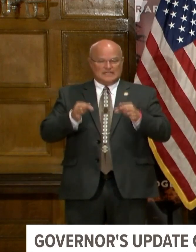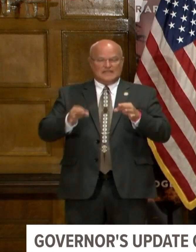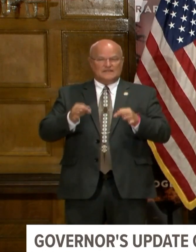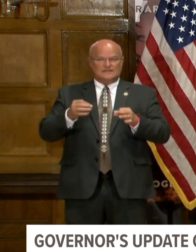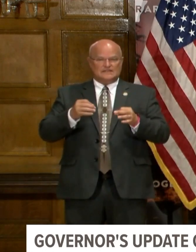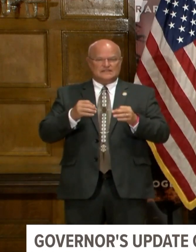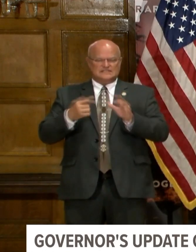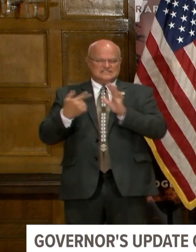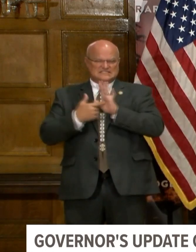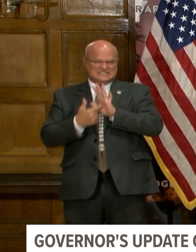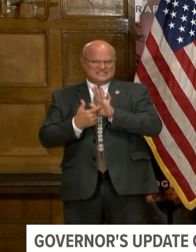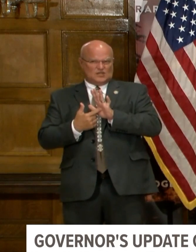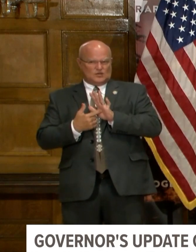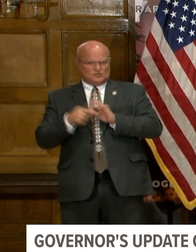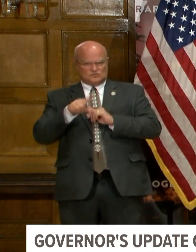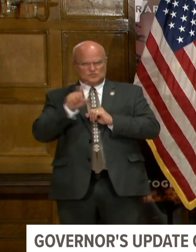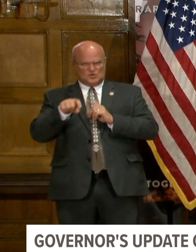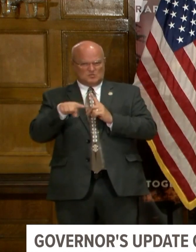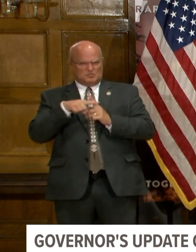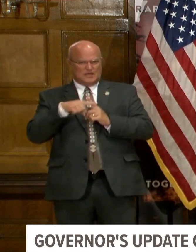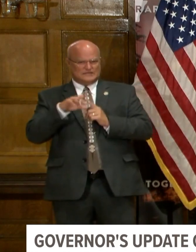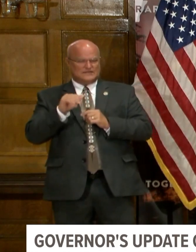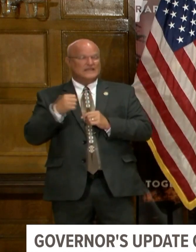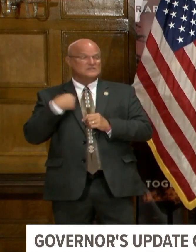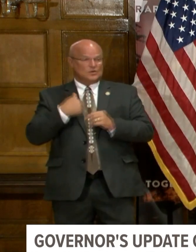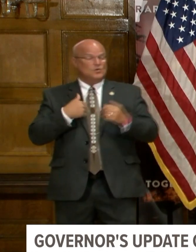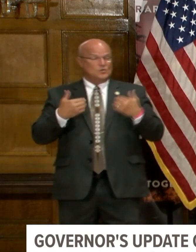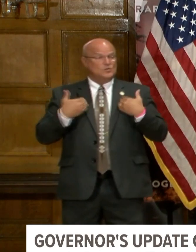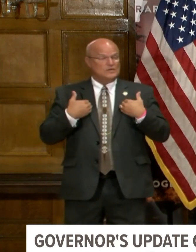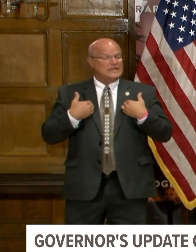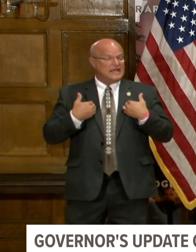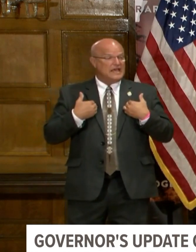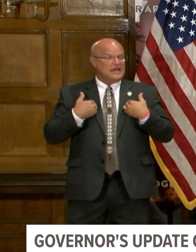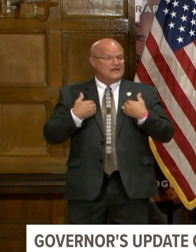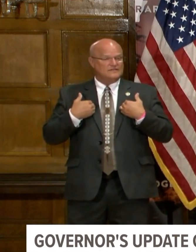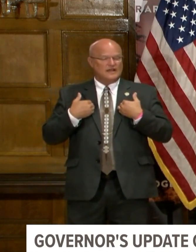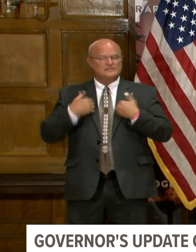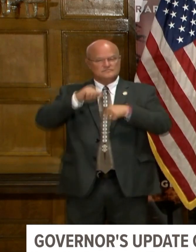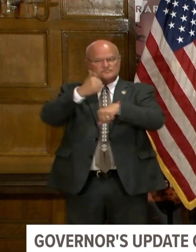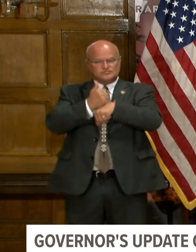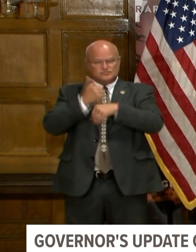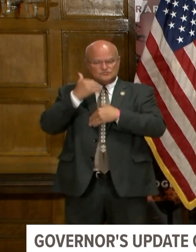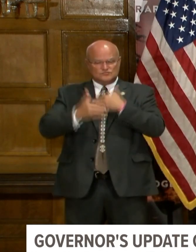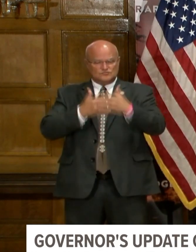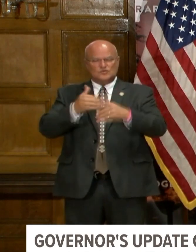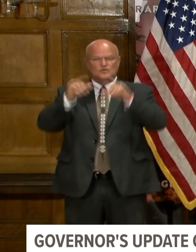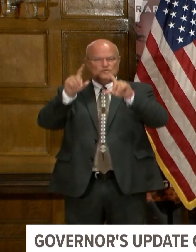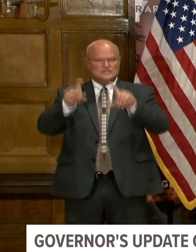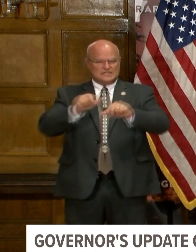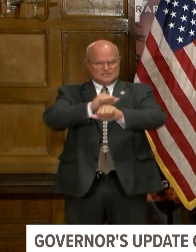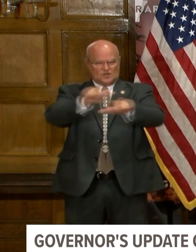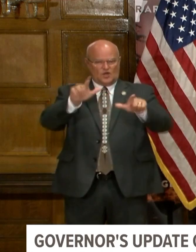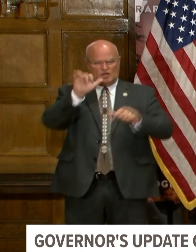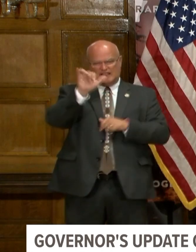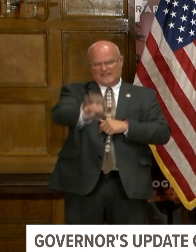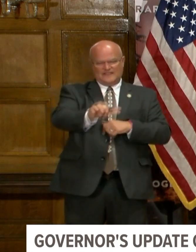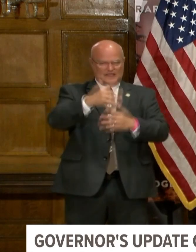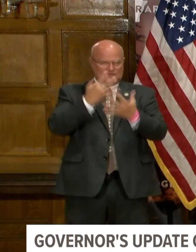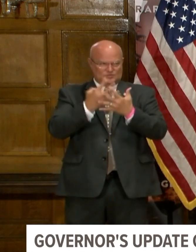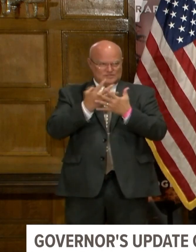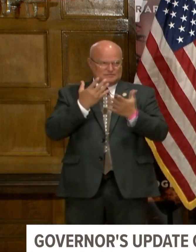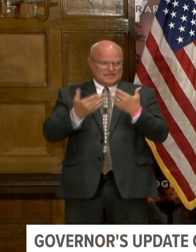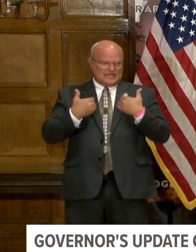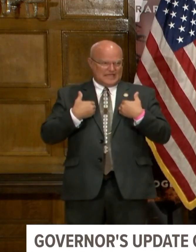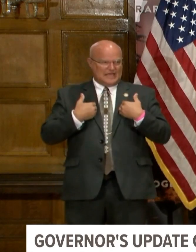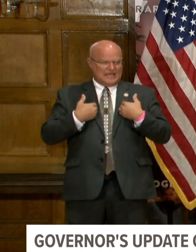any symptomatics or if there's one positive case. We do have, you know, our protocols in that we go in and test all of those that